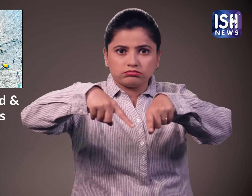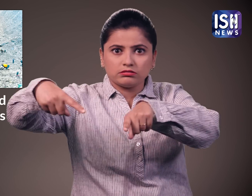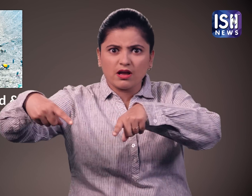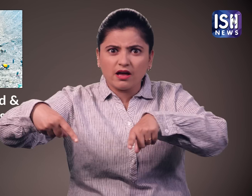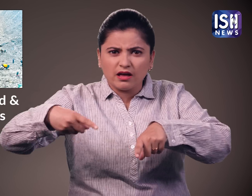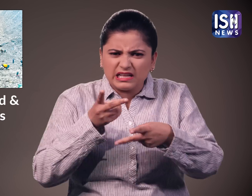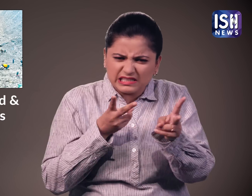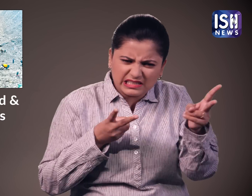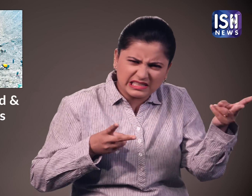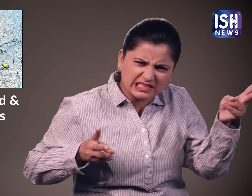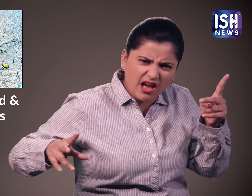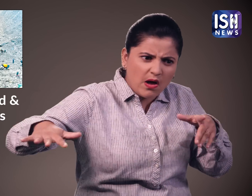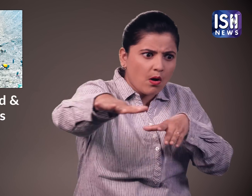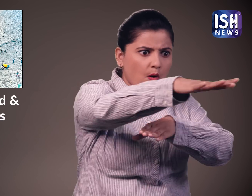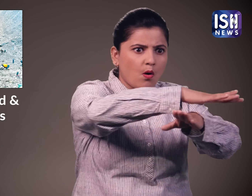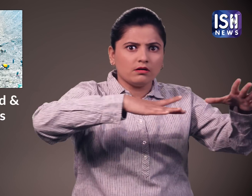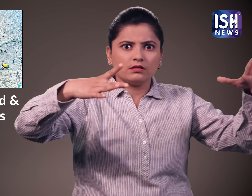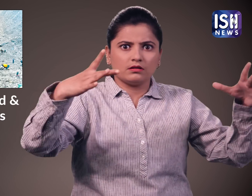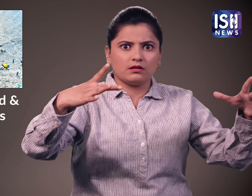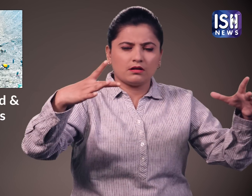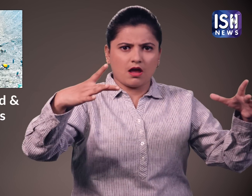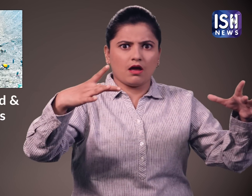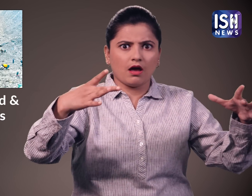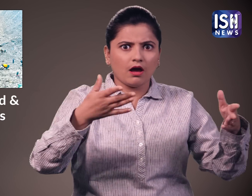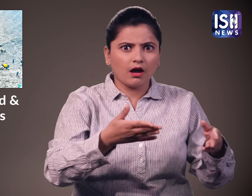The bones are all over. This lake is one of its kind.